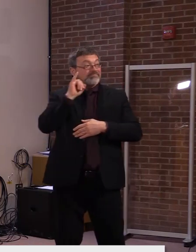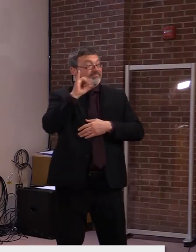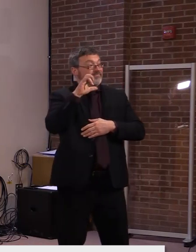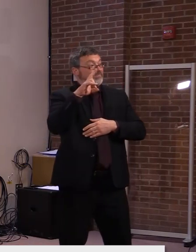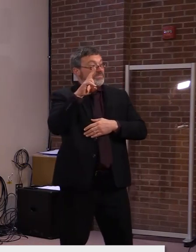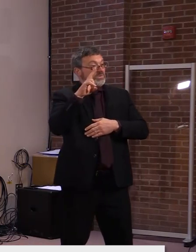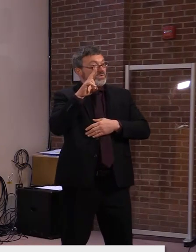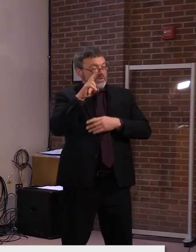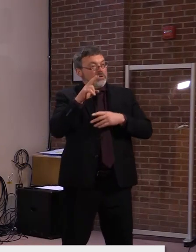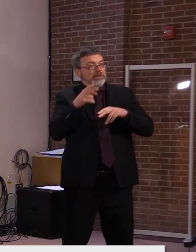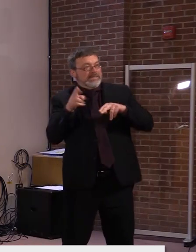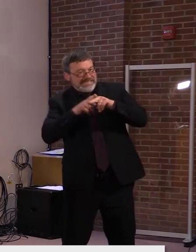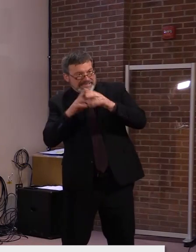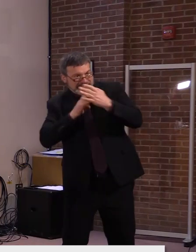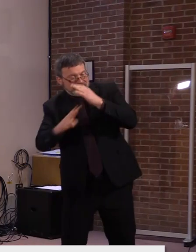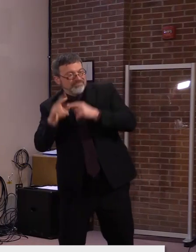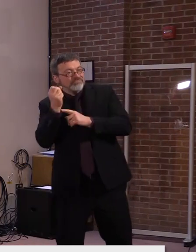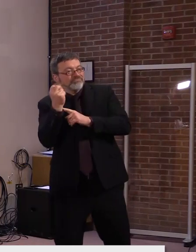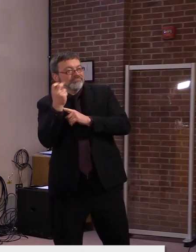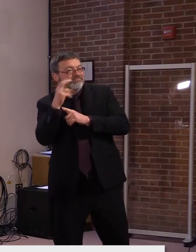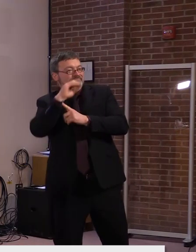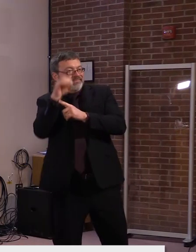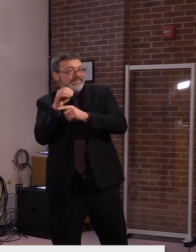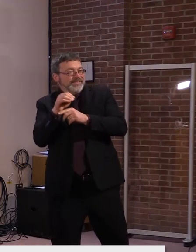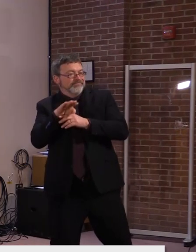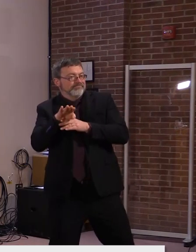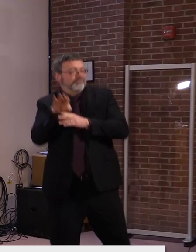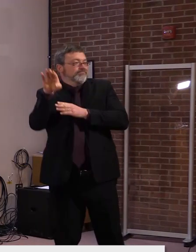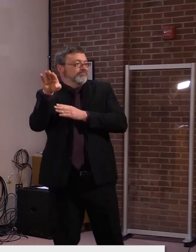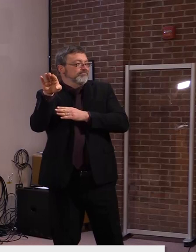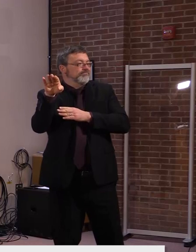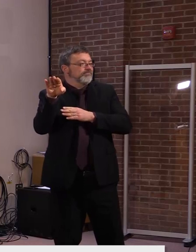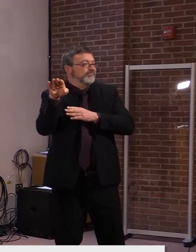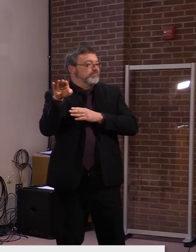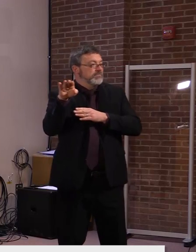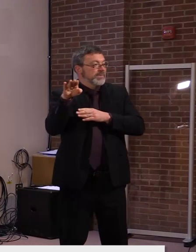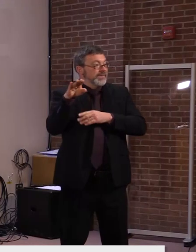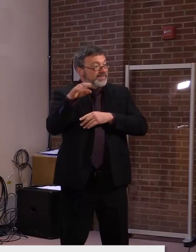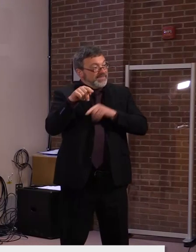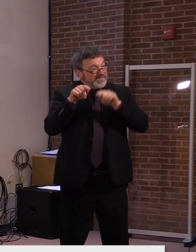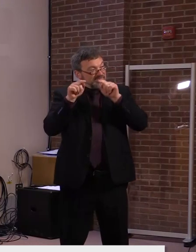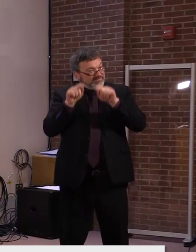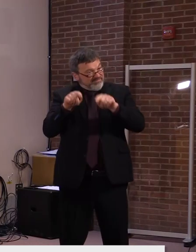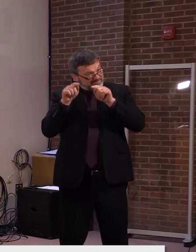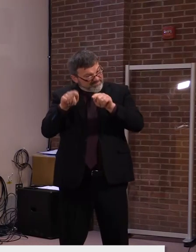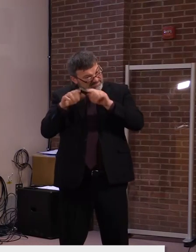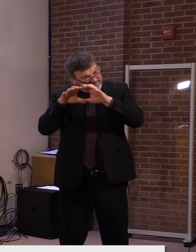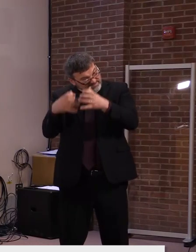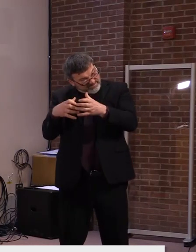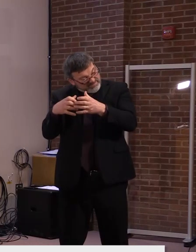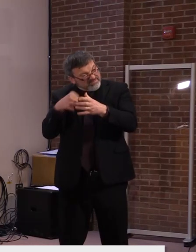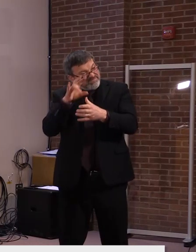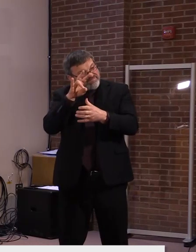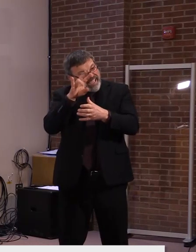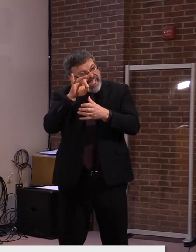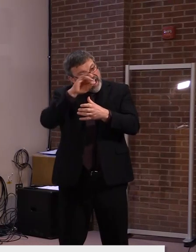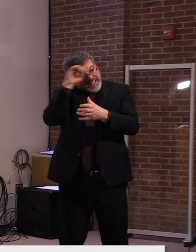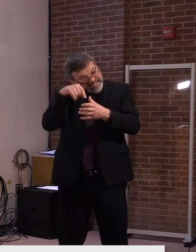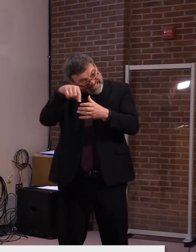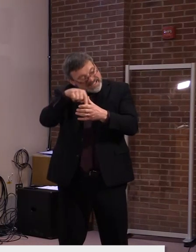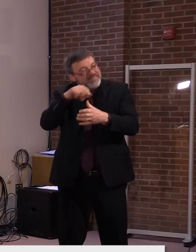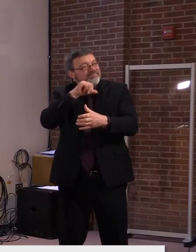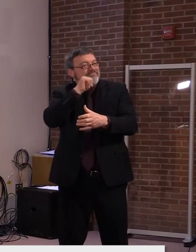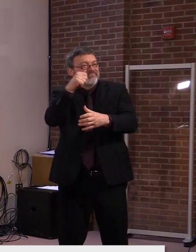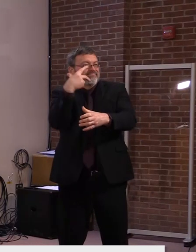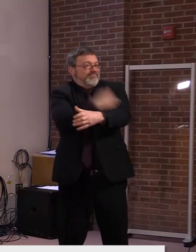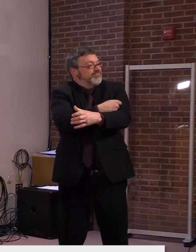of those taking up ICU beds are not fully vaccinated, about 78%. But again, when you look over the last